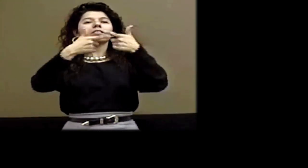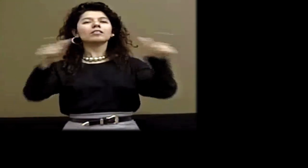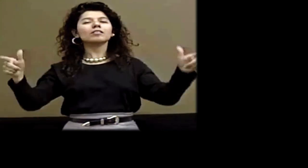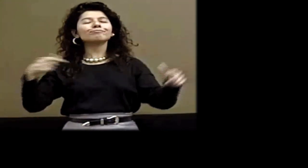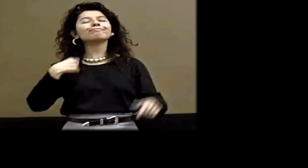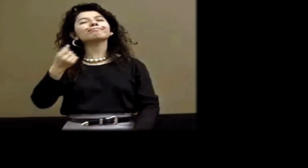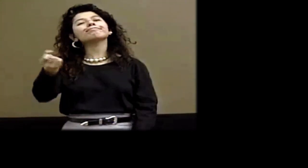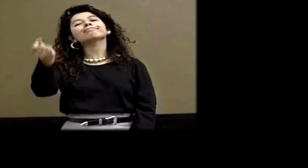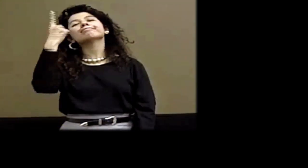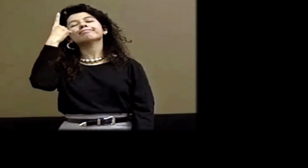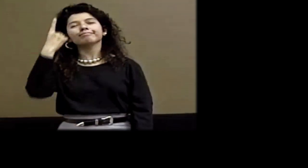two languages.